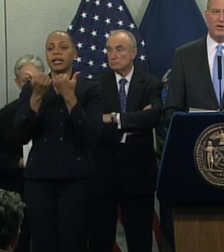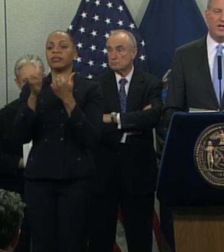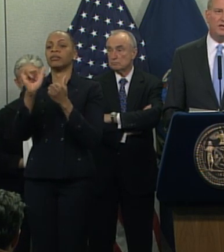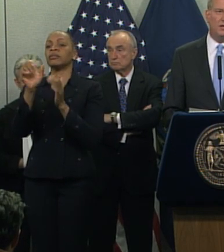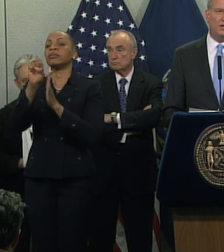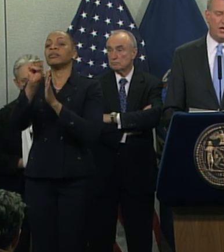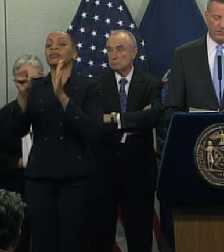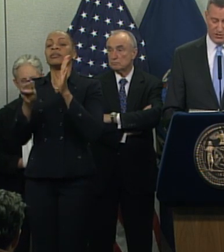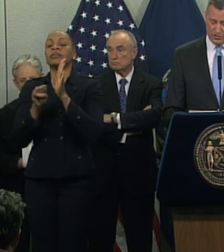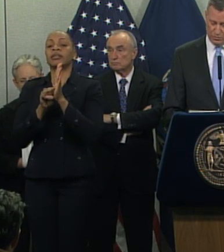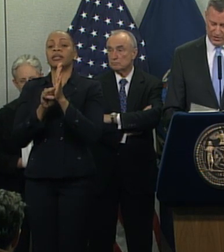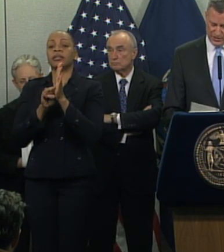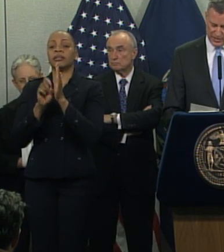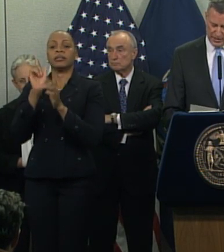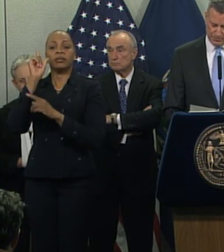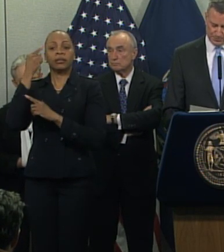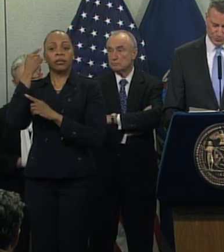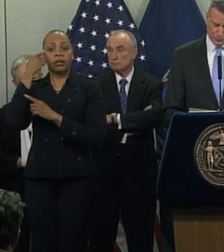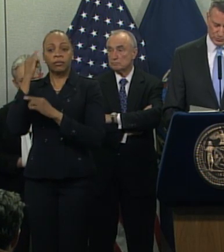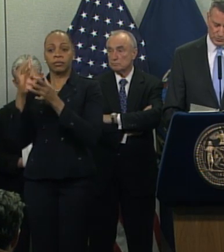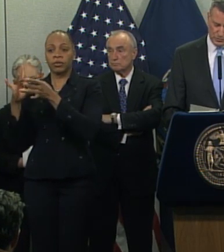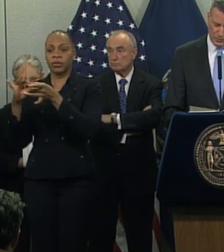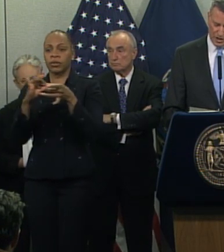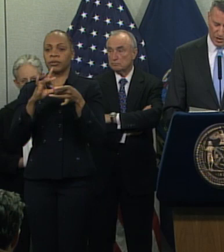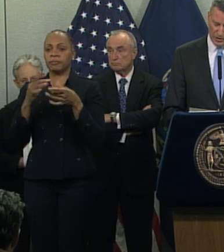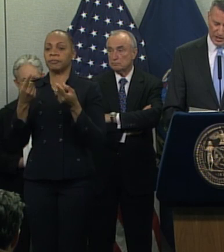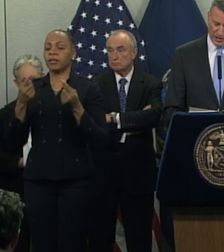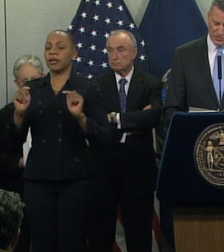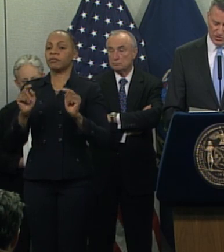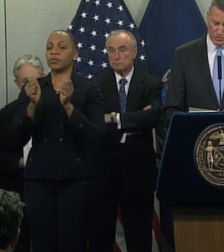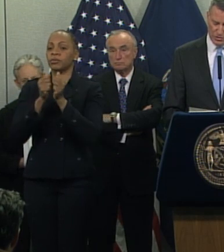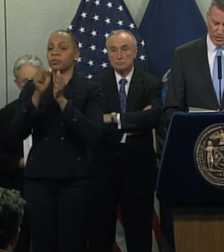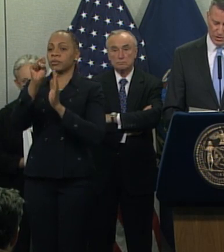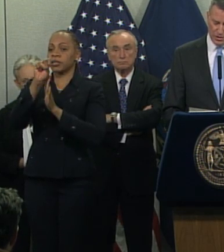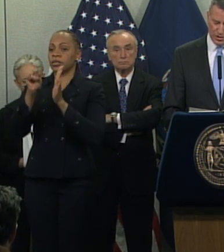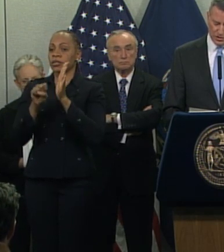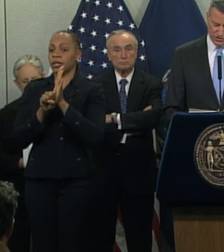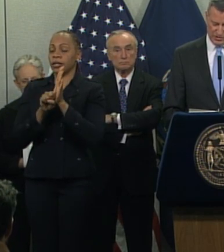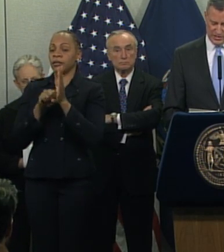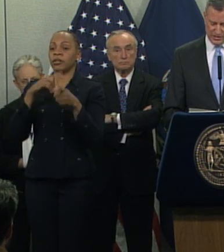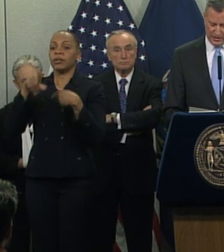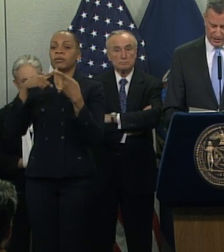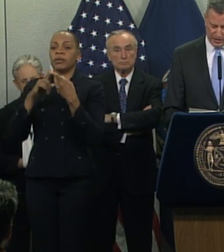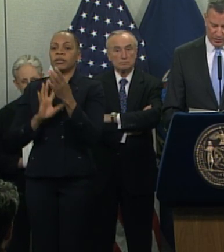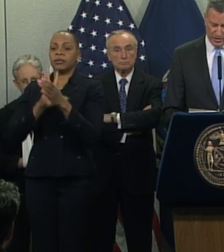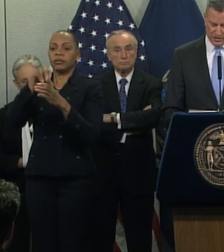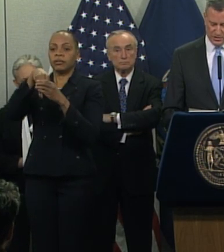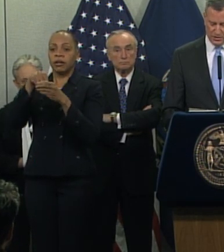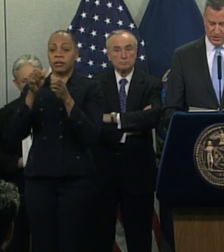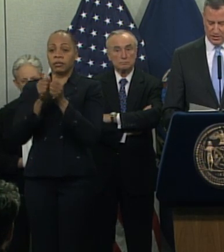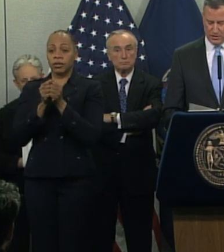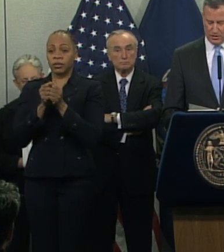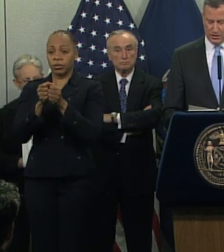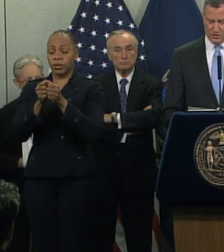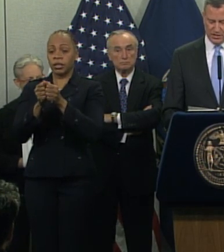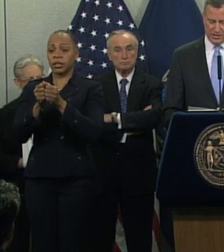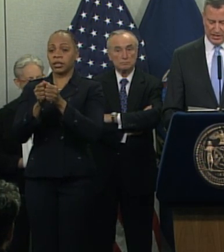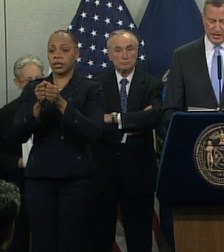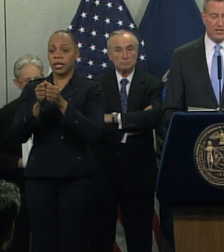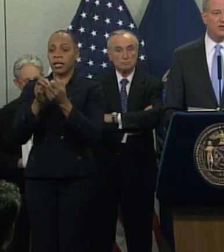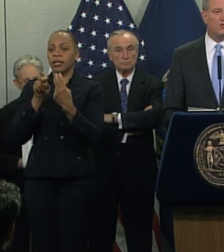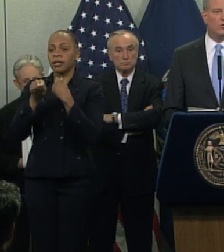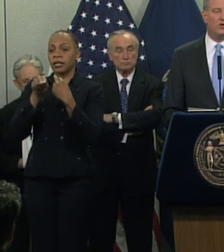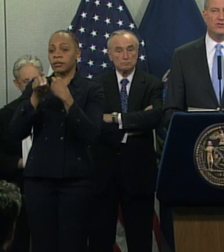to coordinate efforts with the state. When it comes to our streets and highways, our